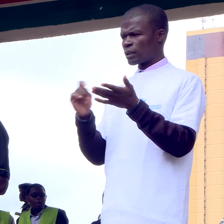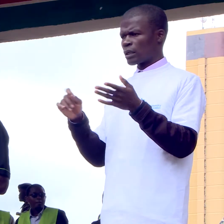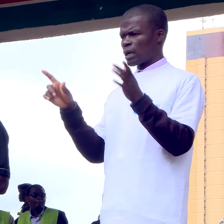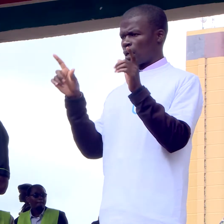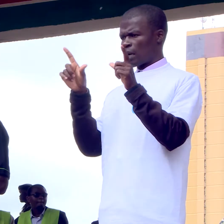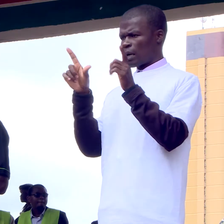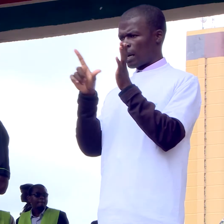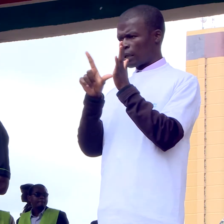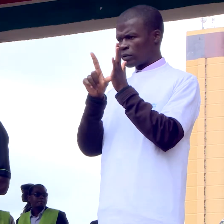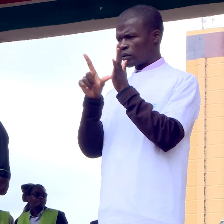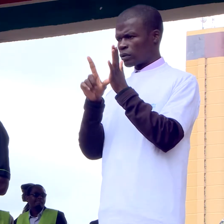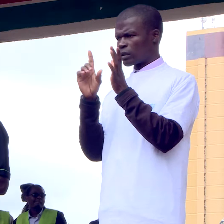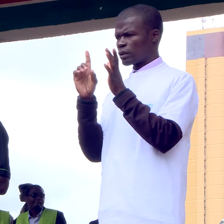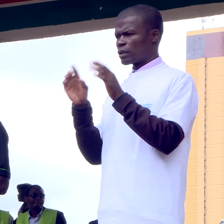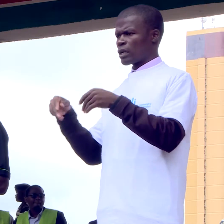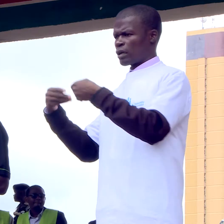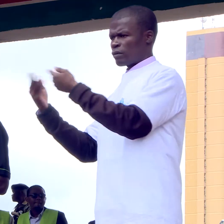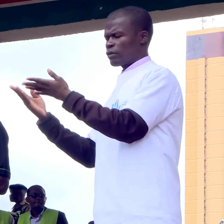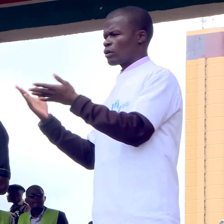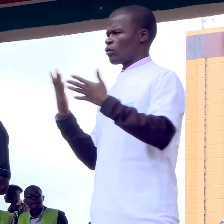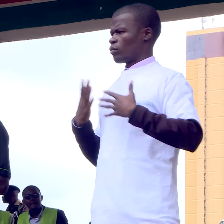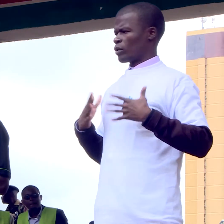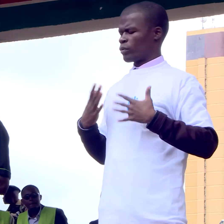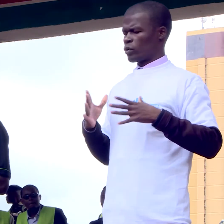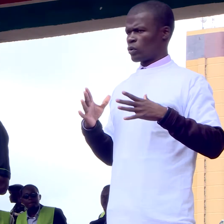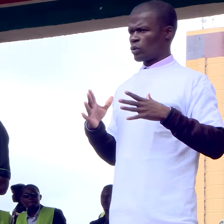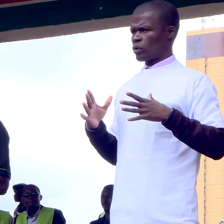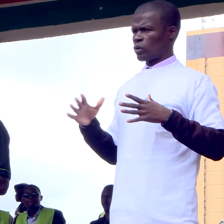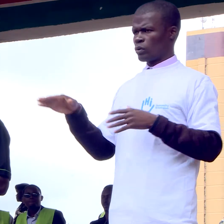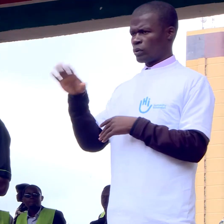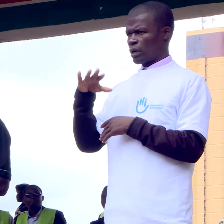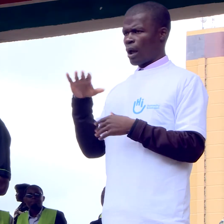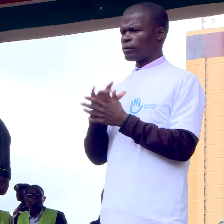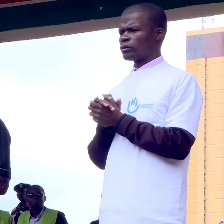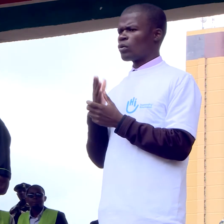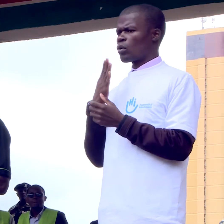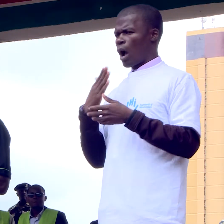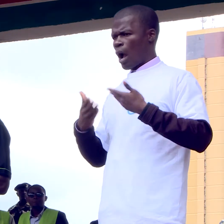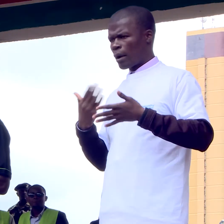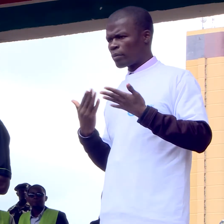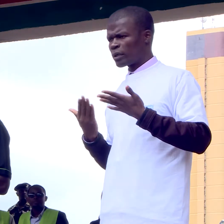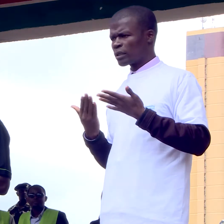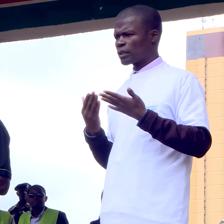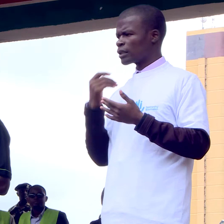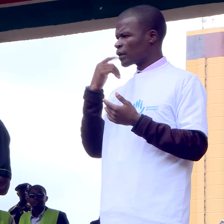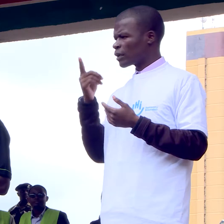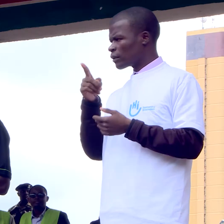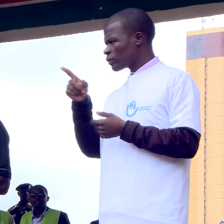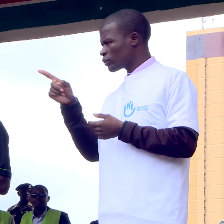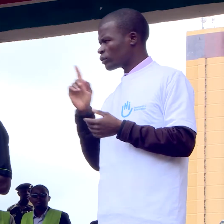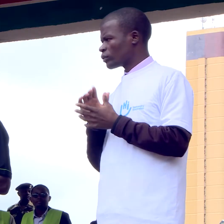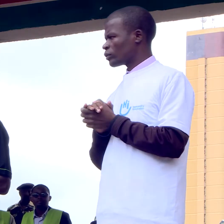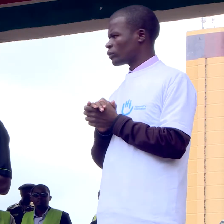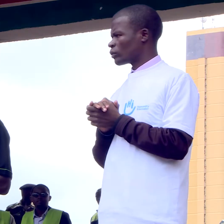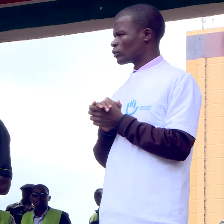service delivery to the public. I'm happy to inform you that the Commission is in